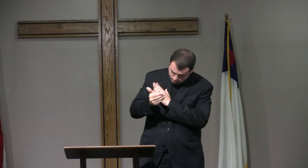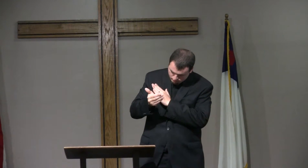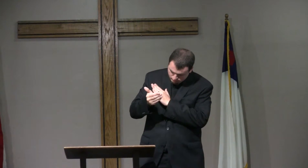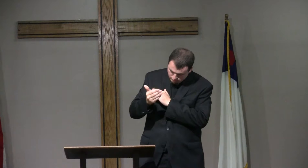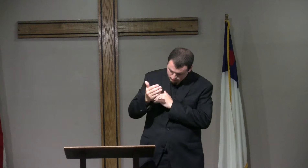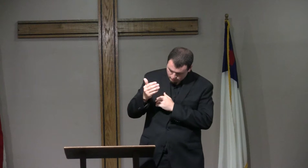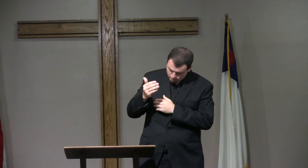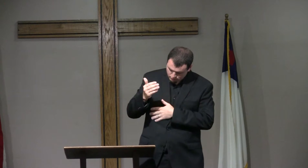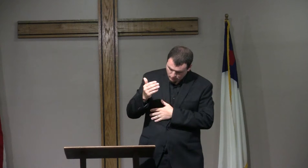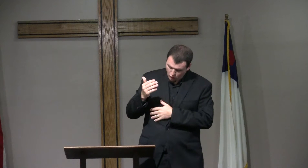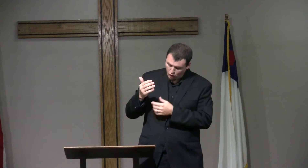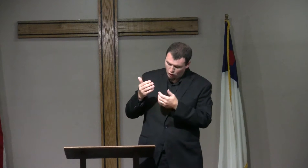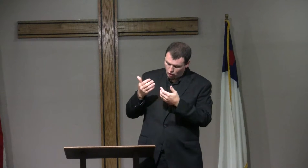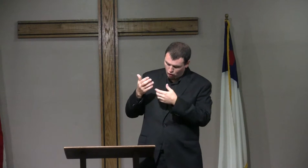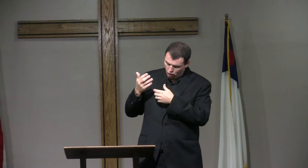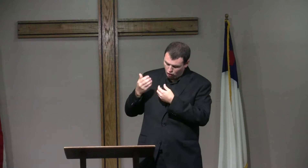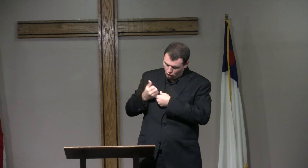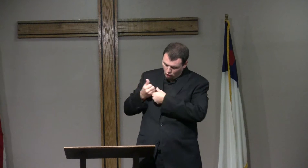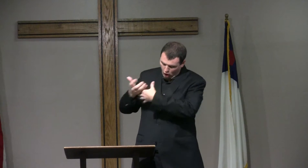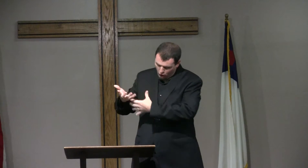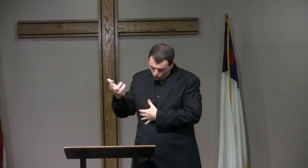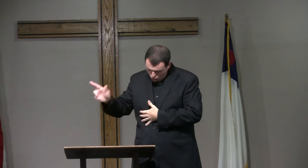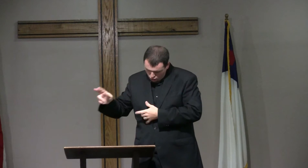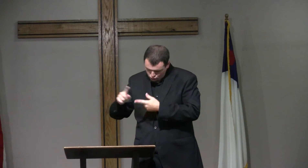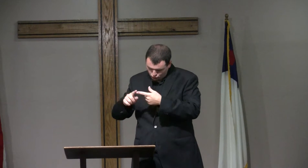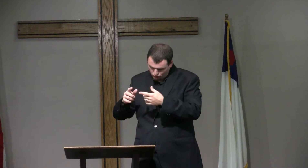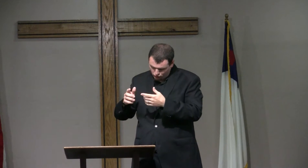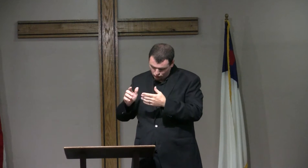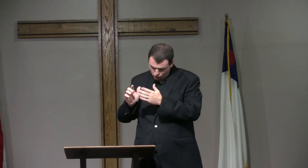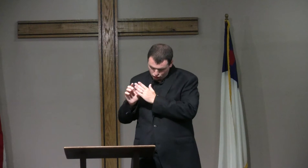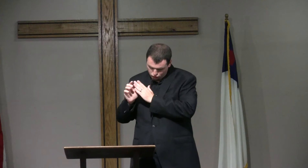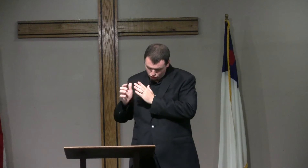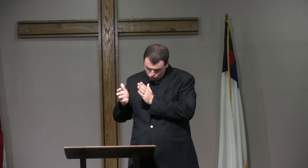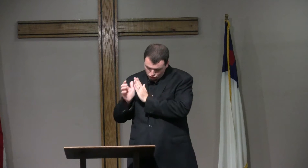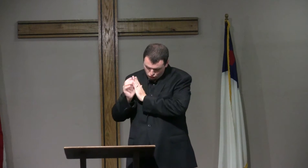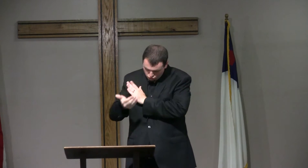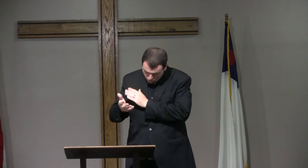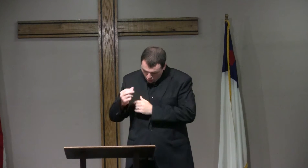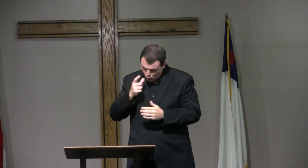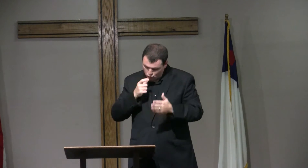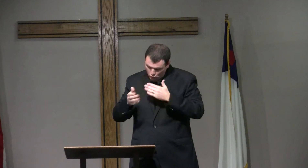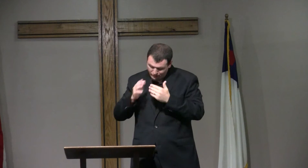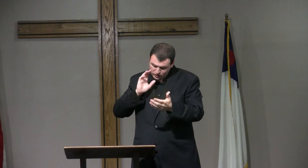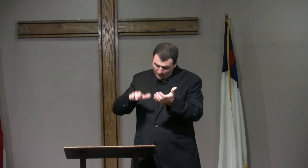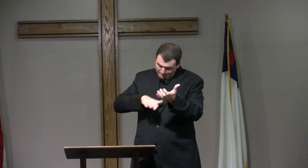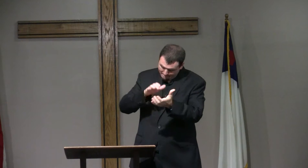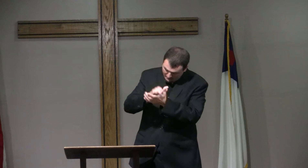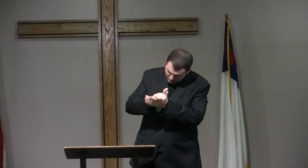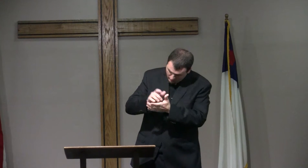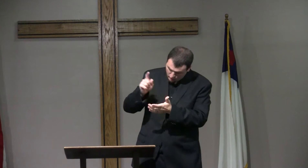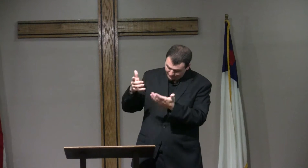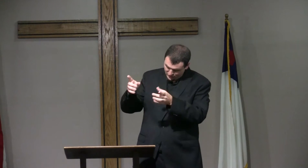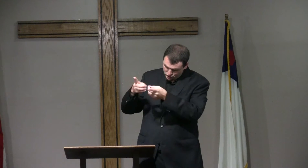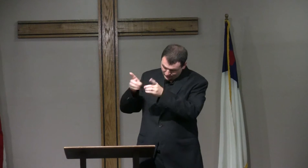of fornication, causeth her to commit adultery. And whosoever shall marry her that is